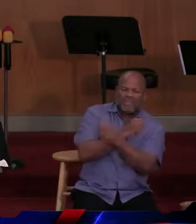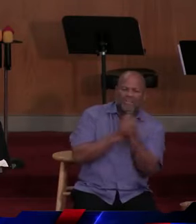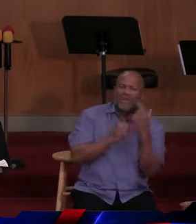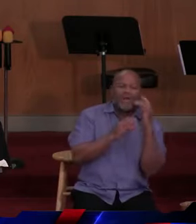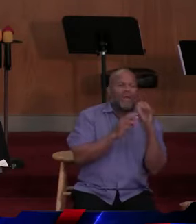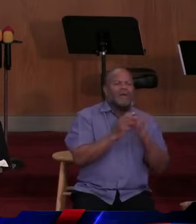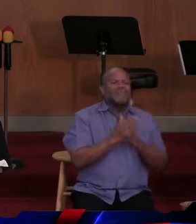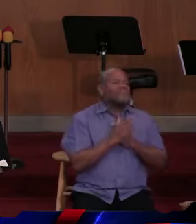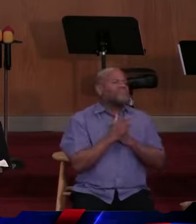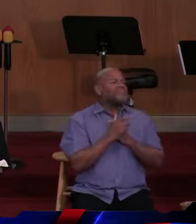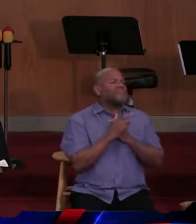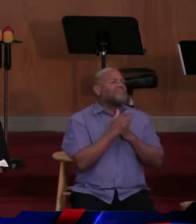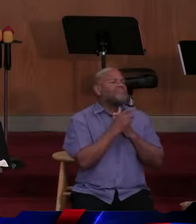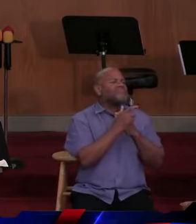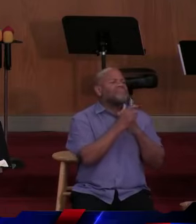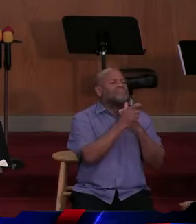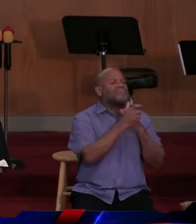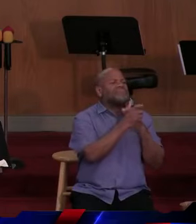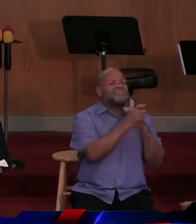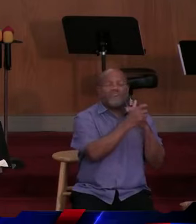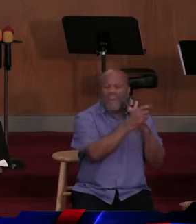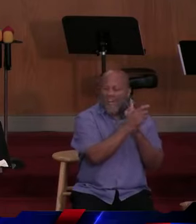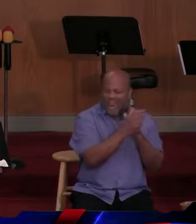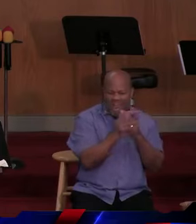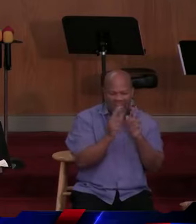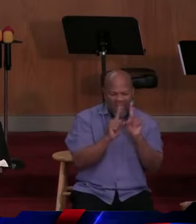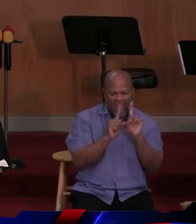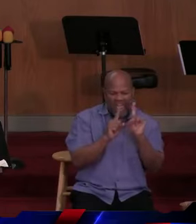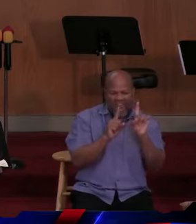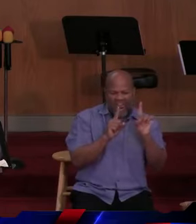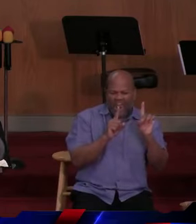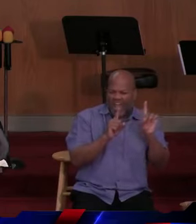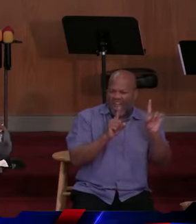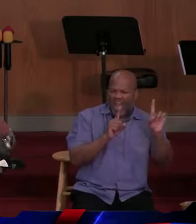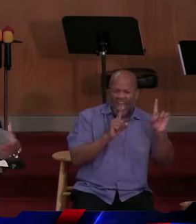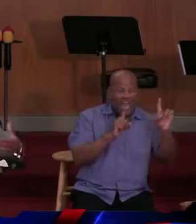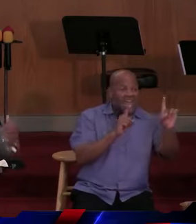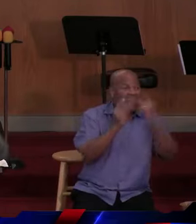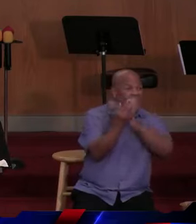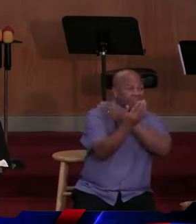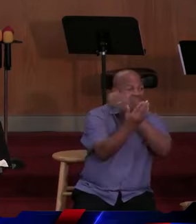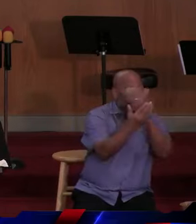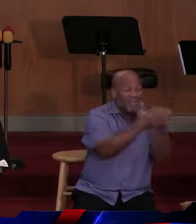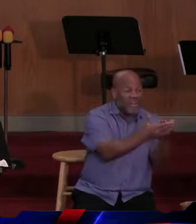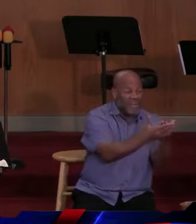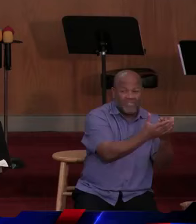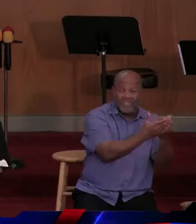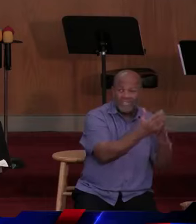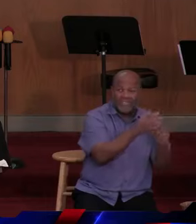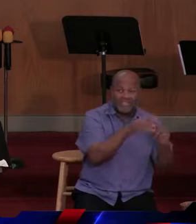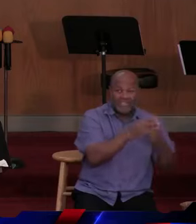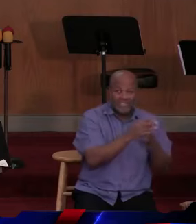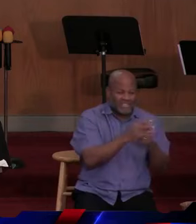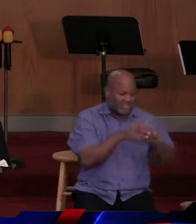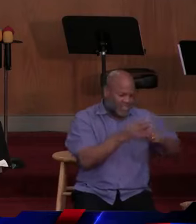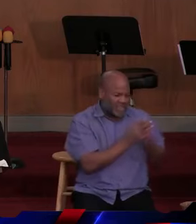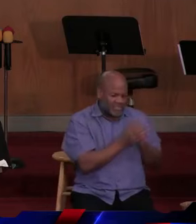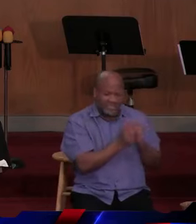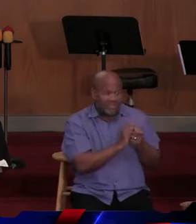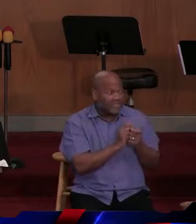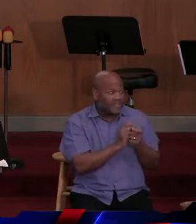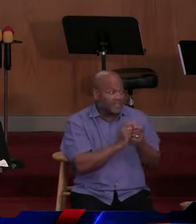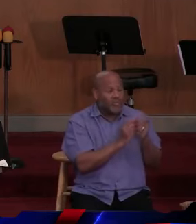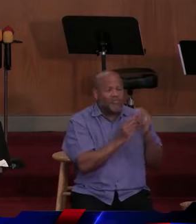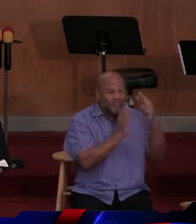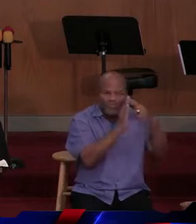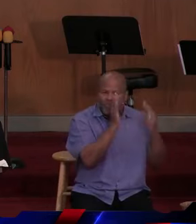and he would stunt on you. Come on, somebody. All I'm trying to say, even before he got to the finish line, he would stunt. Now, they changed the rules. You get a penalty for